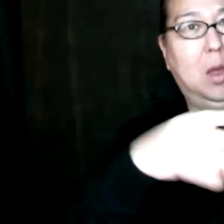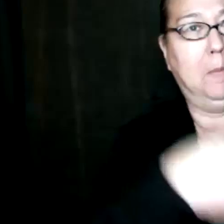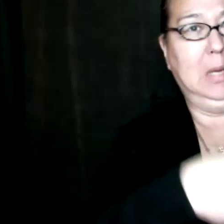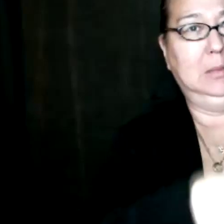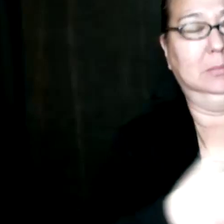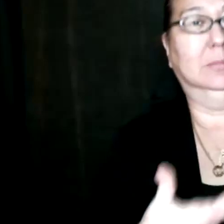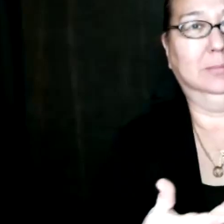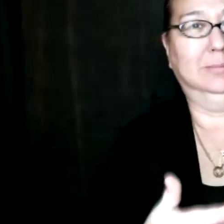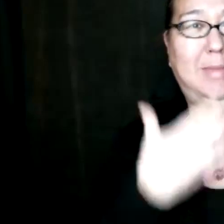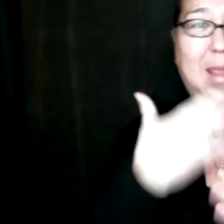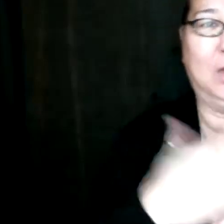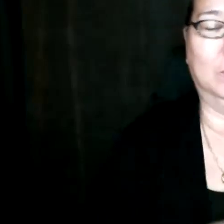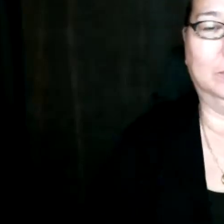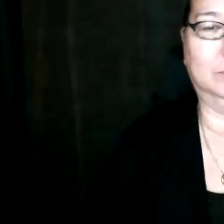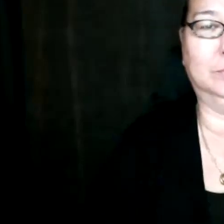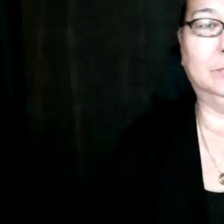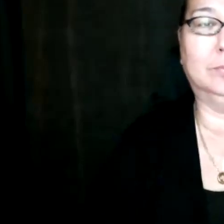Next speaker is Nicole O'Neill.